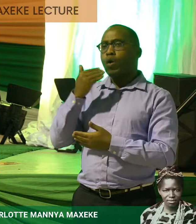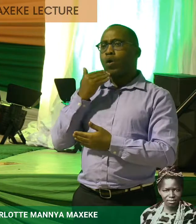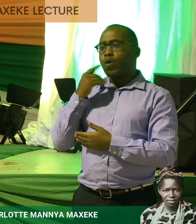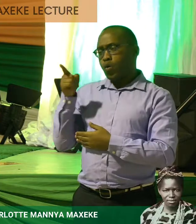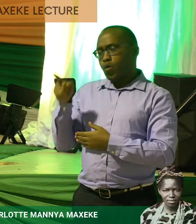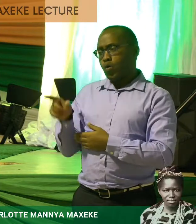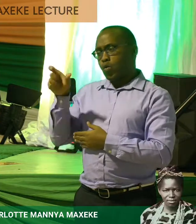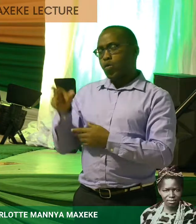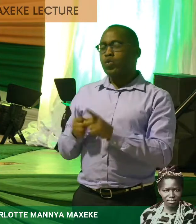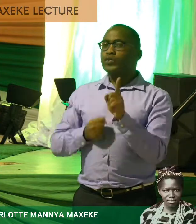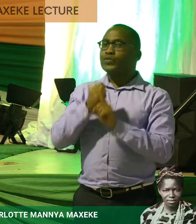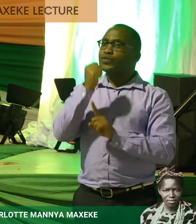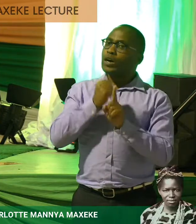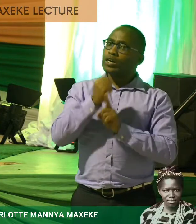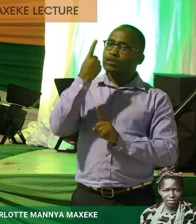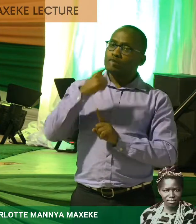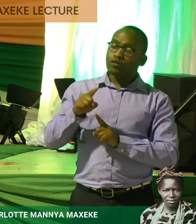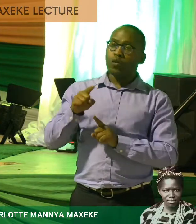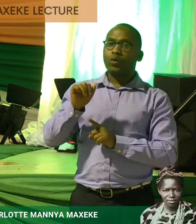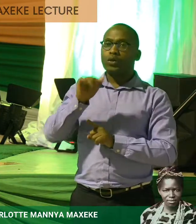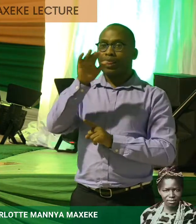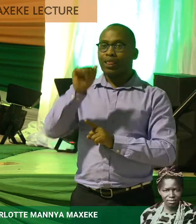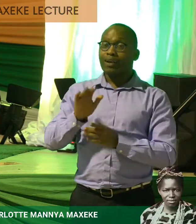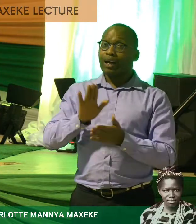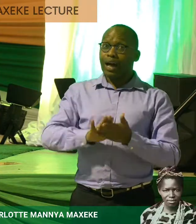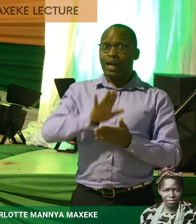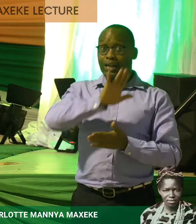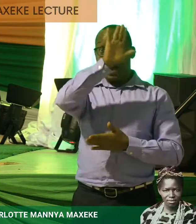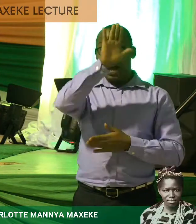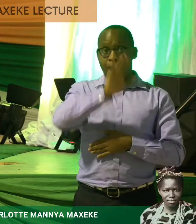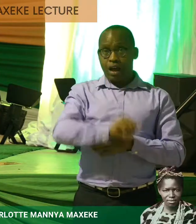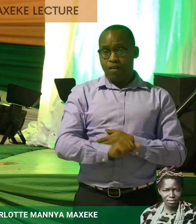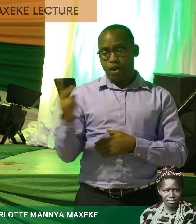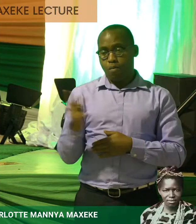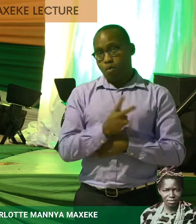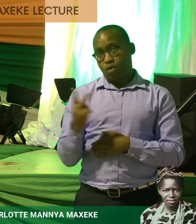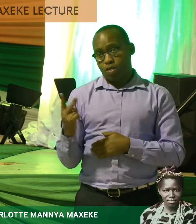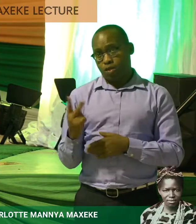elilwele elilizwe kunjalo nje nelizwe laseAfrika liphela